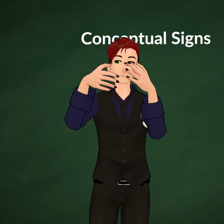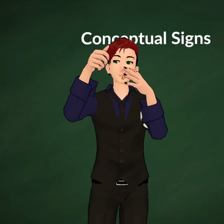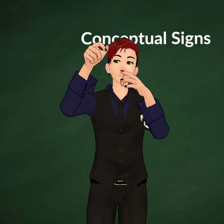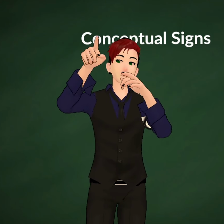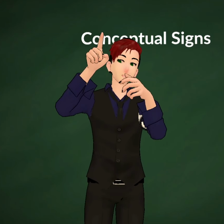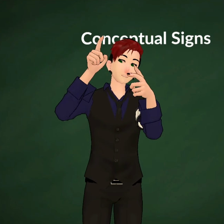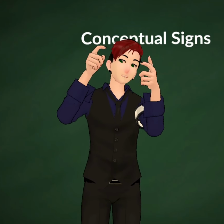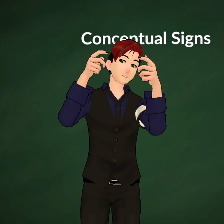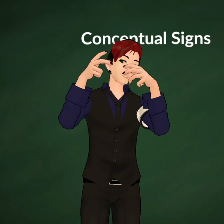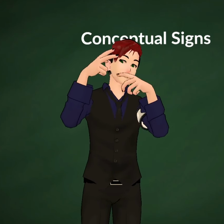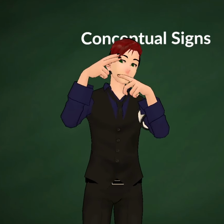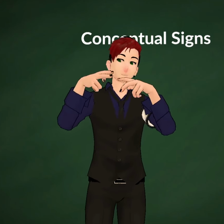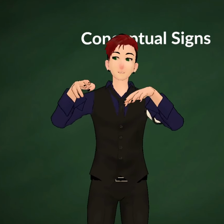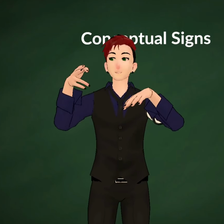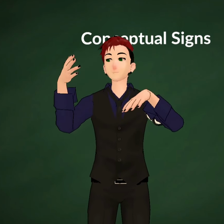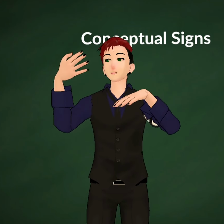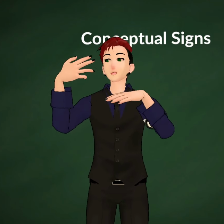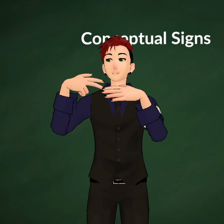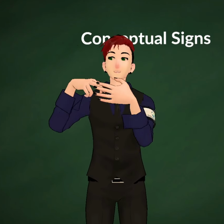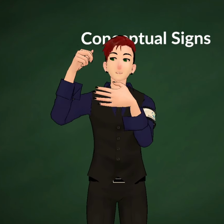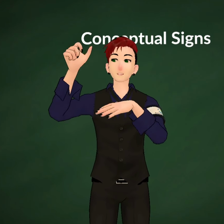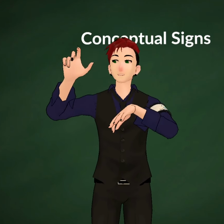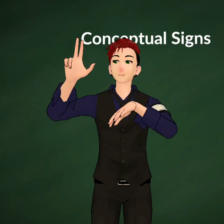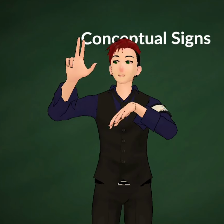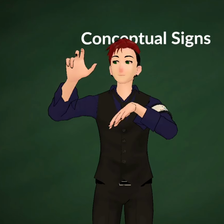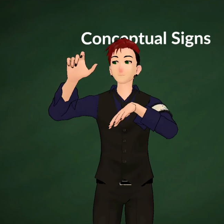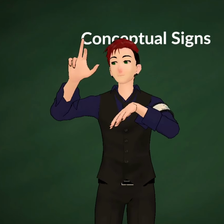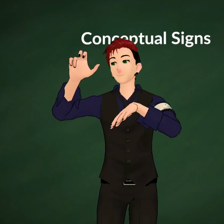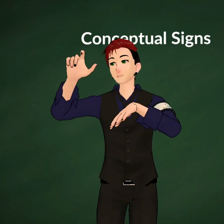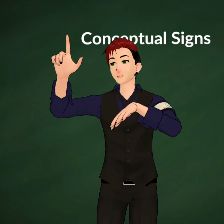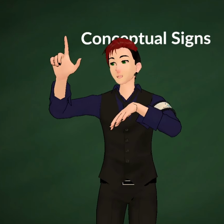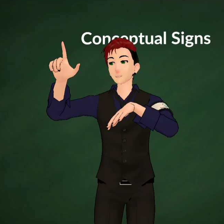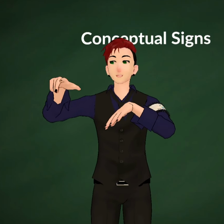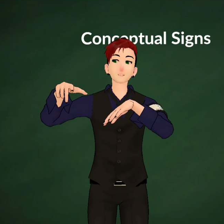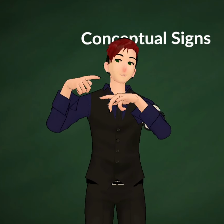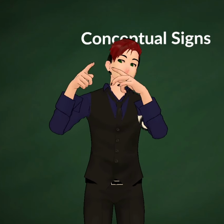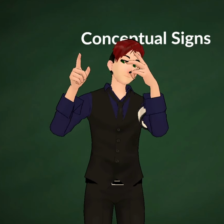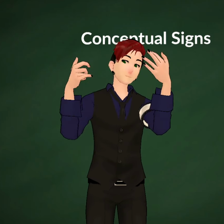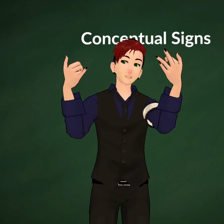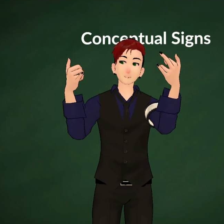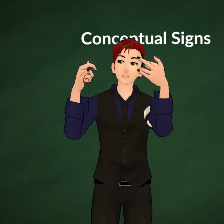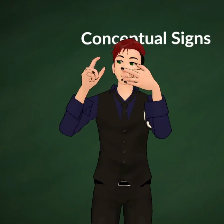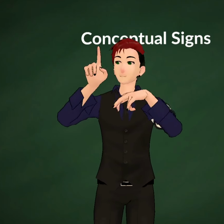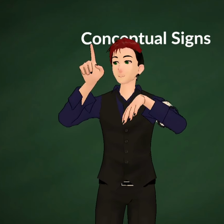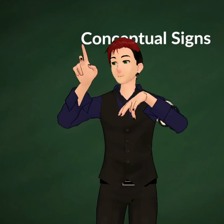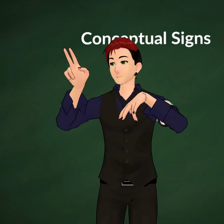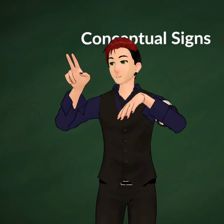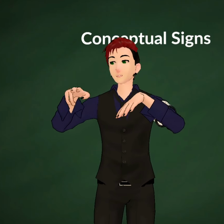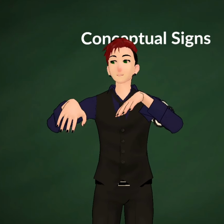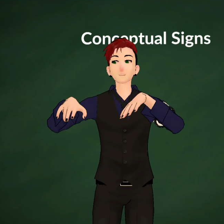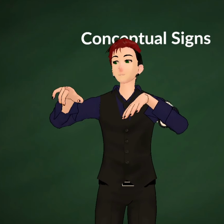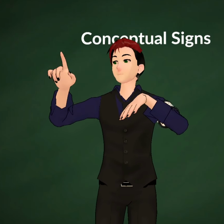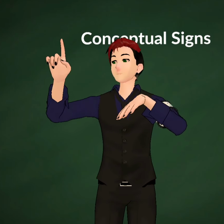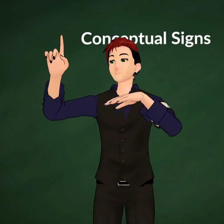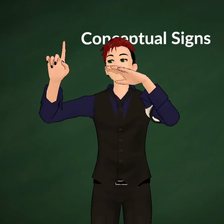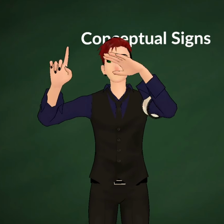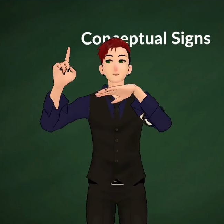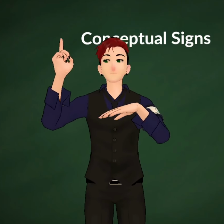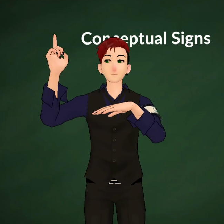of ASL is like changing the name of it. I learned it as a classifier, but now they're saying it's a descripting verb. Anyway, this